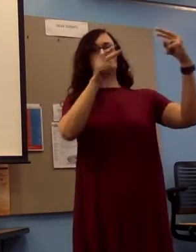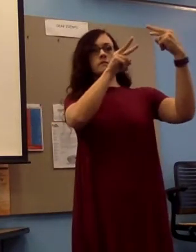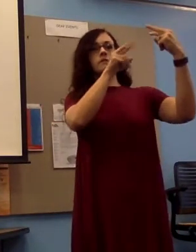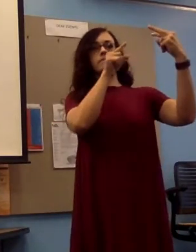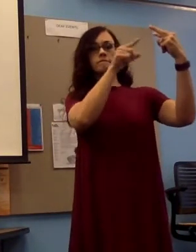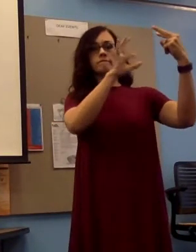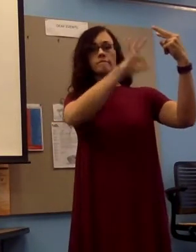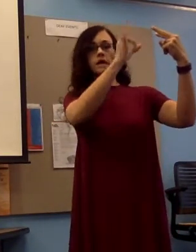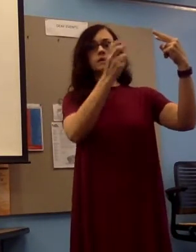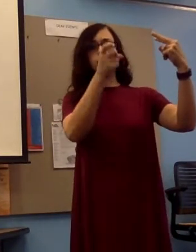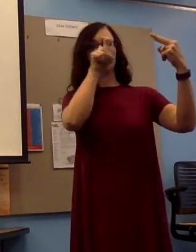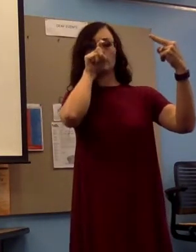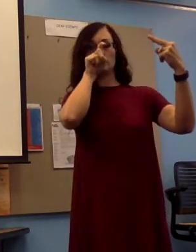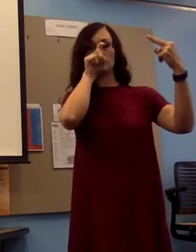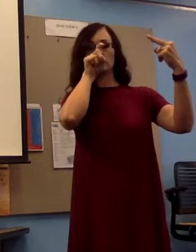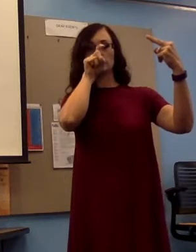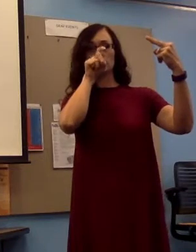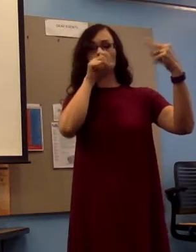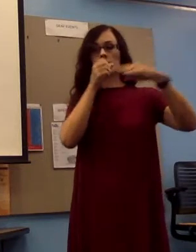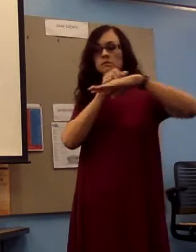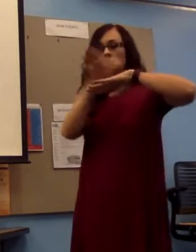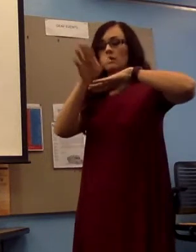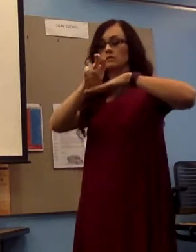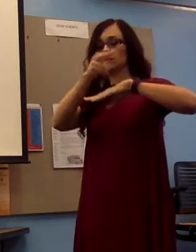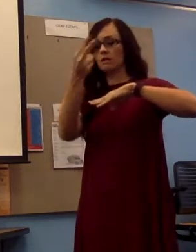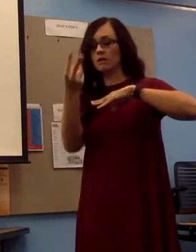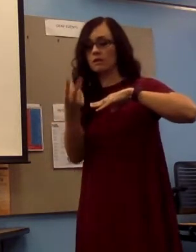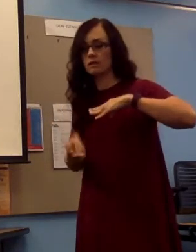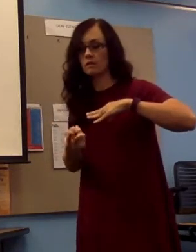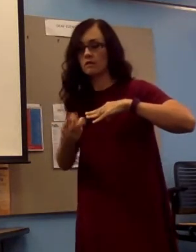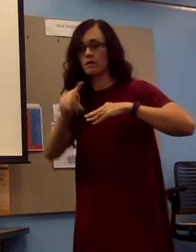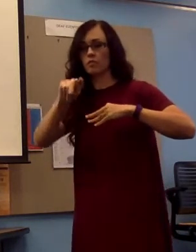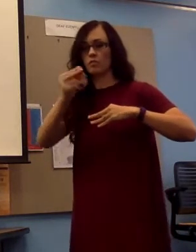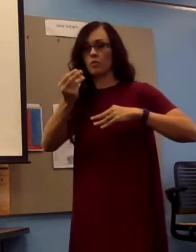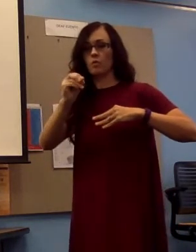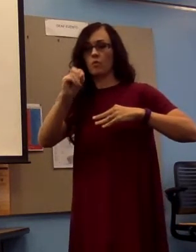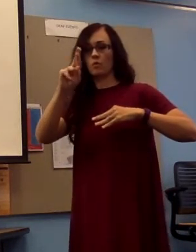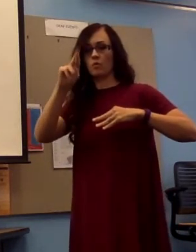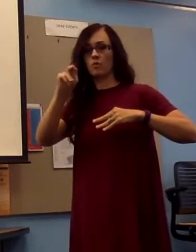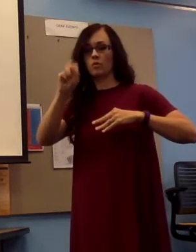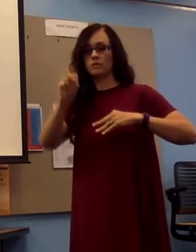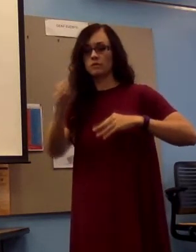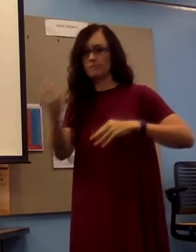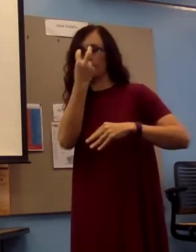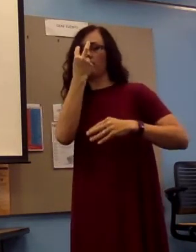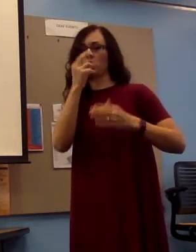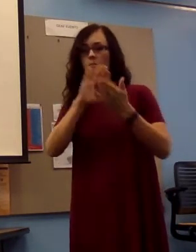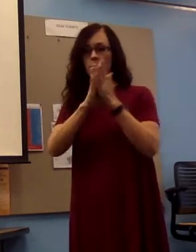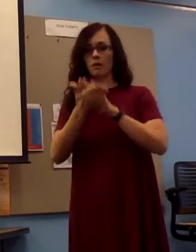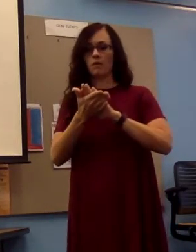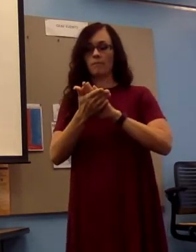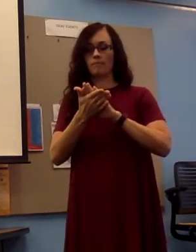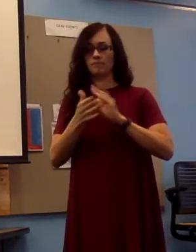in the forest, and when she cries, it cures his blindness. And then in Tangled, which is now the version that I'm aware